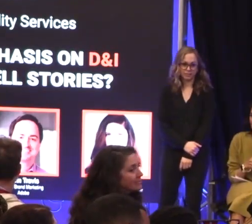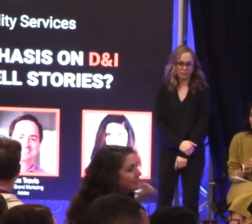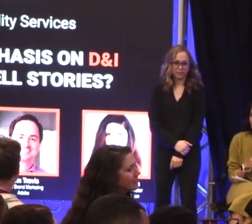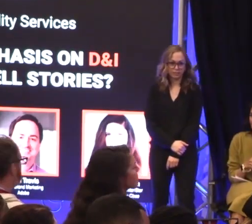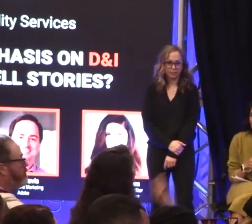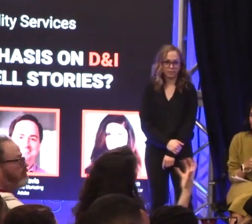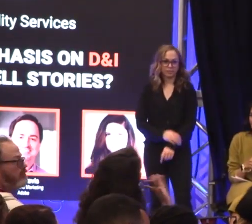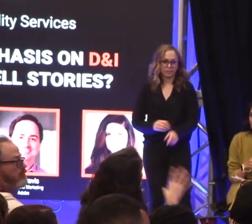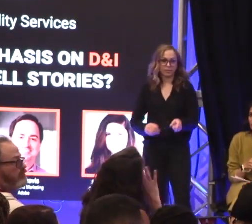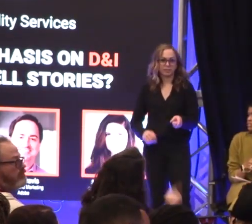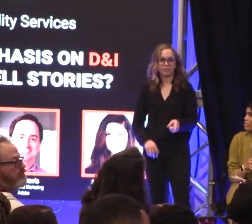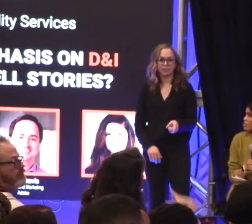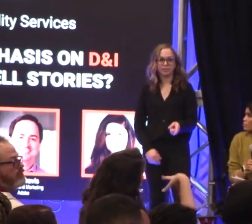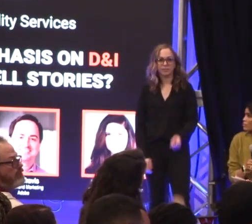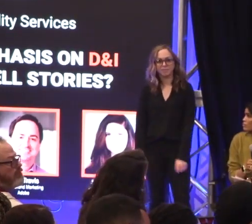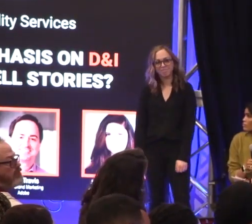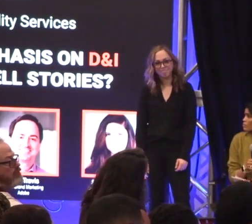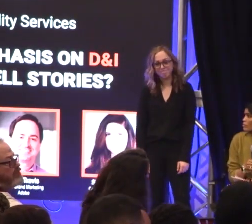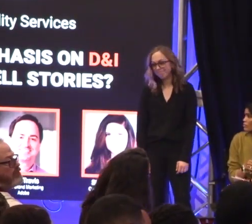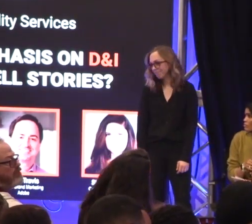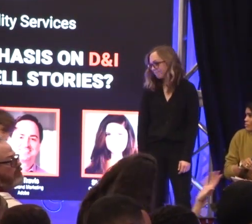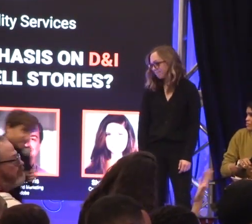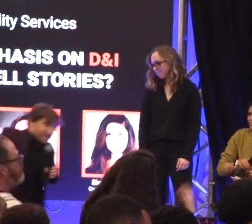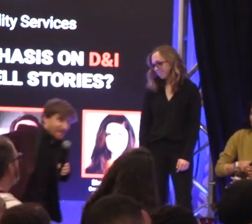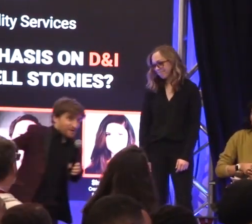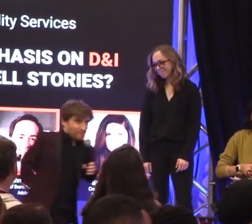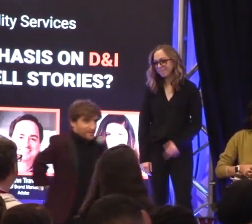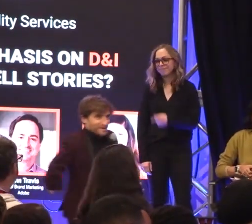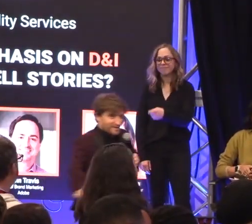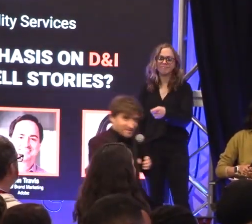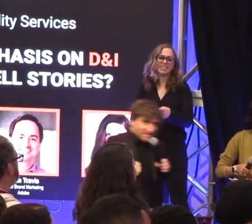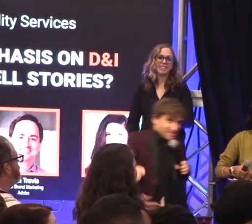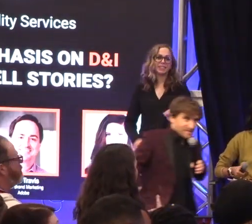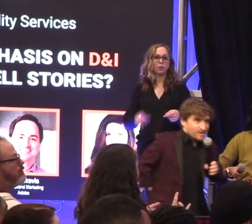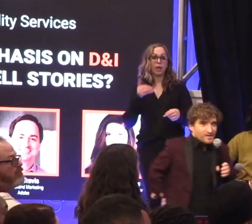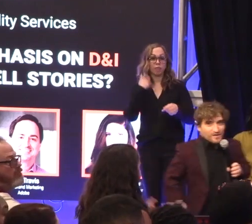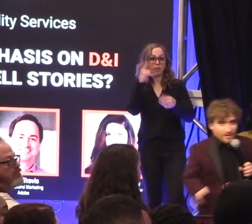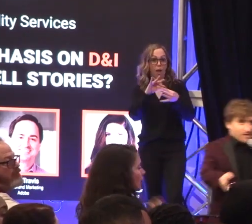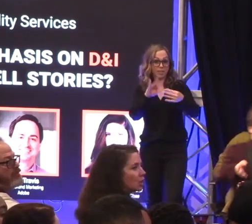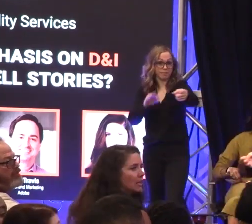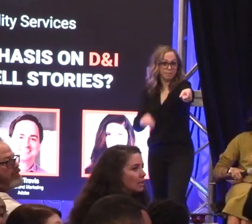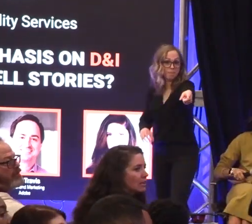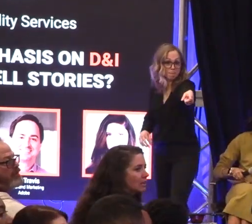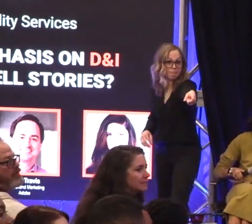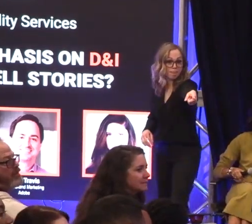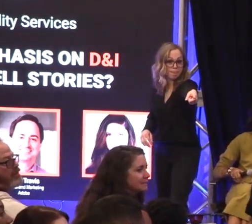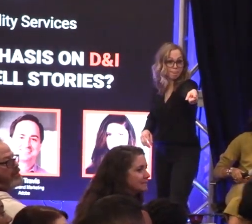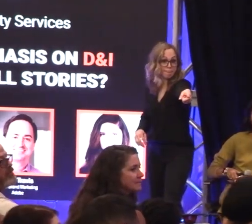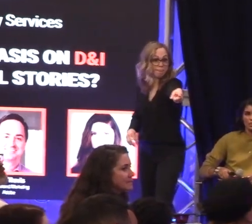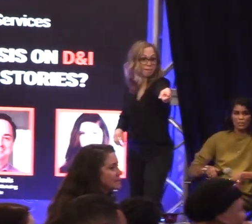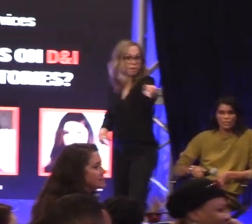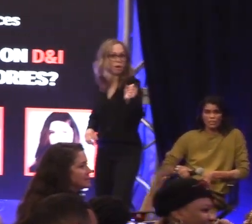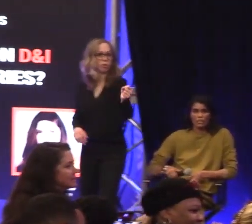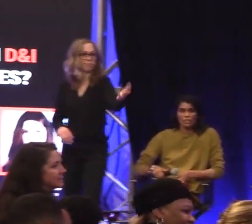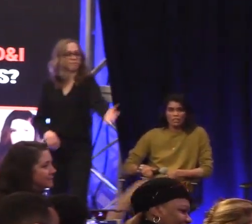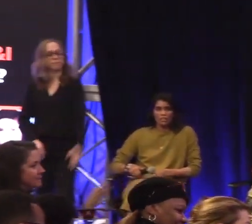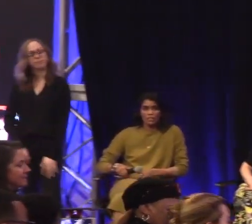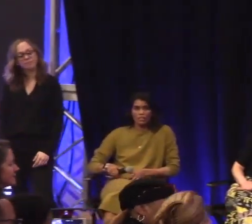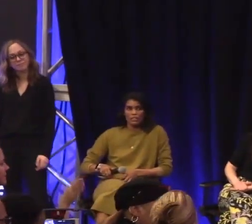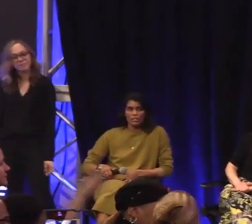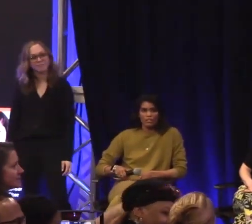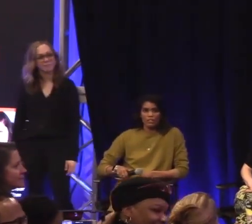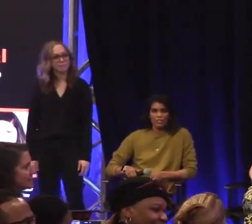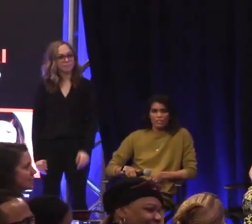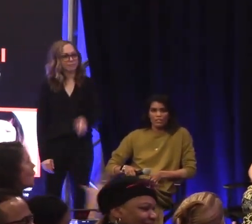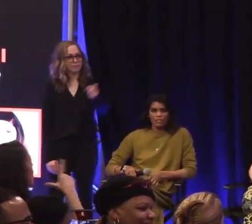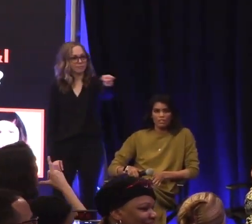Judy wants to make a comment. Okay, we got a comment over here. We got one quick comment. Who